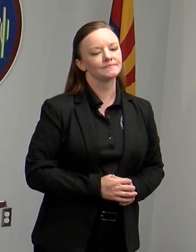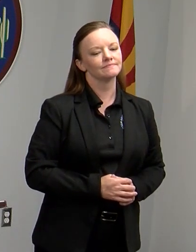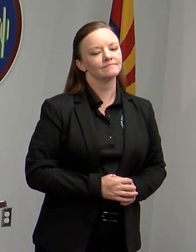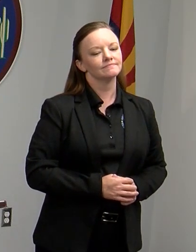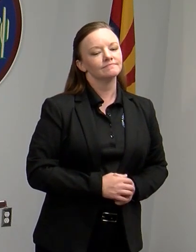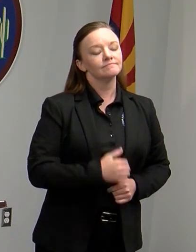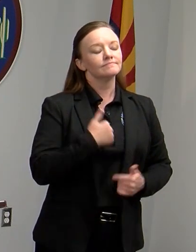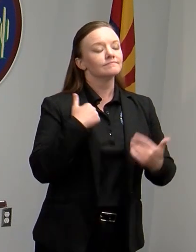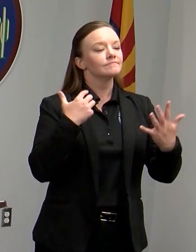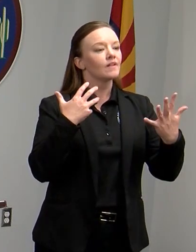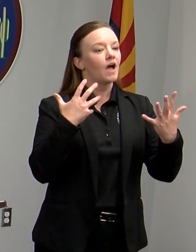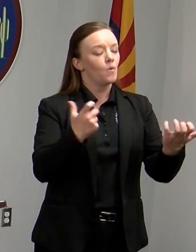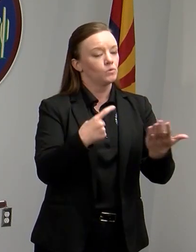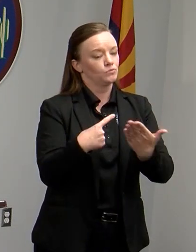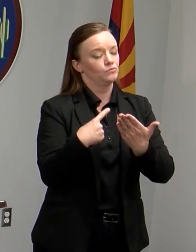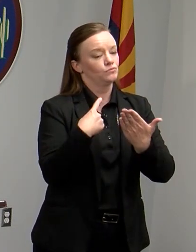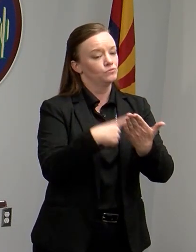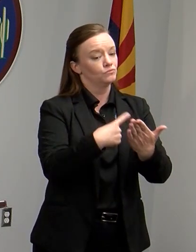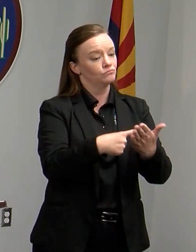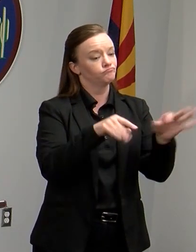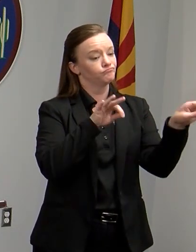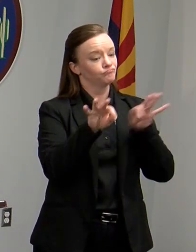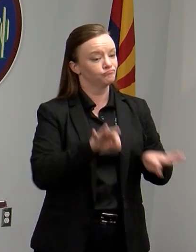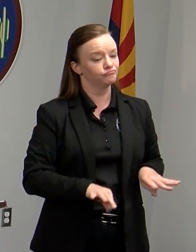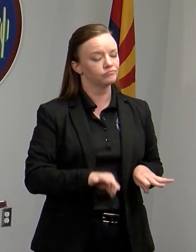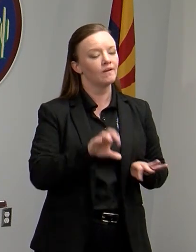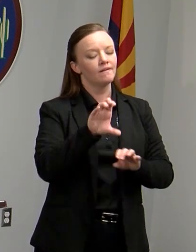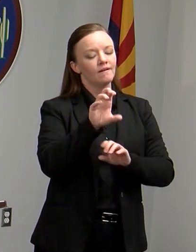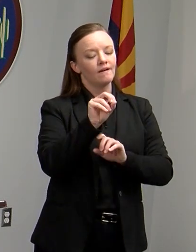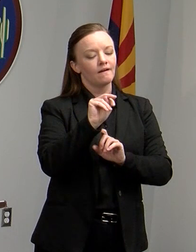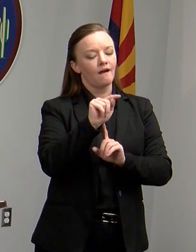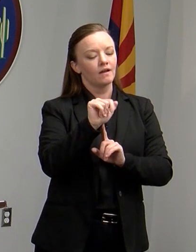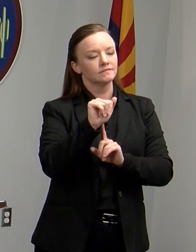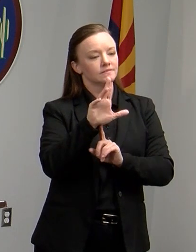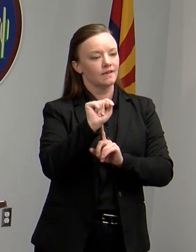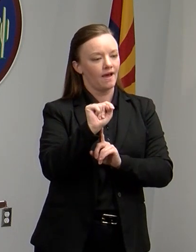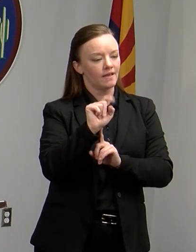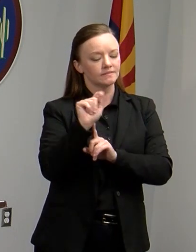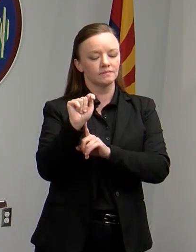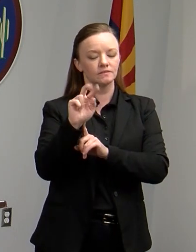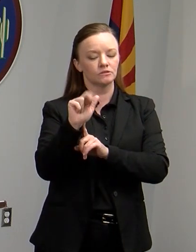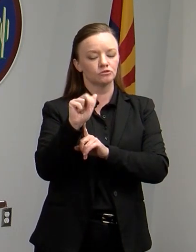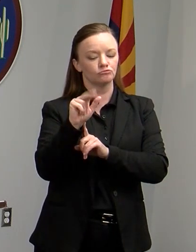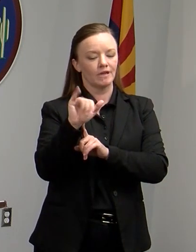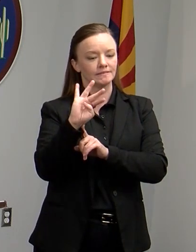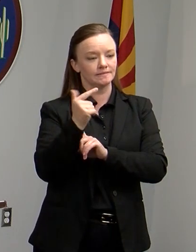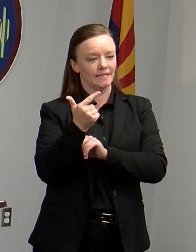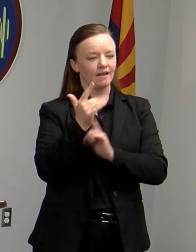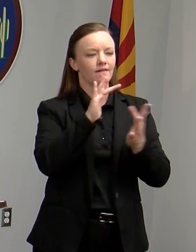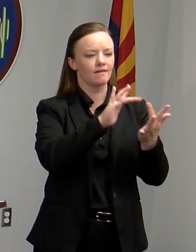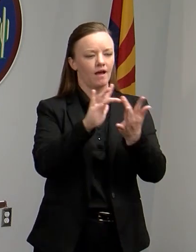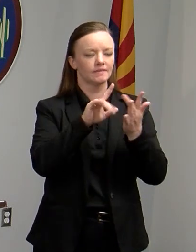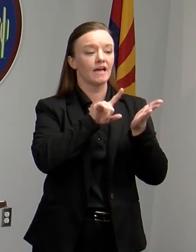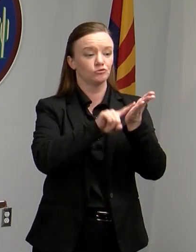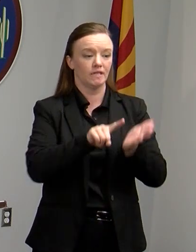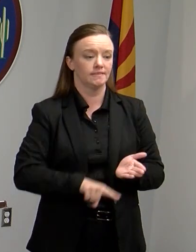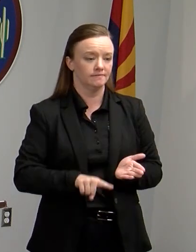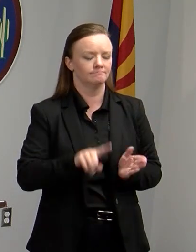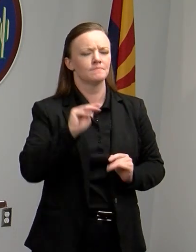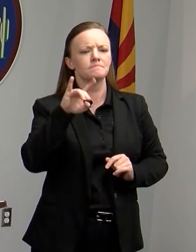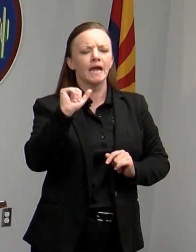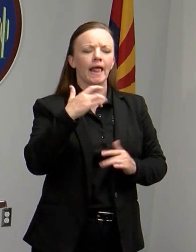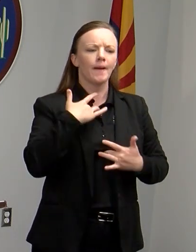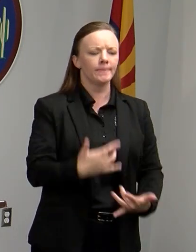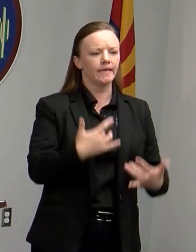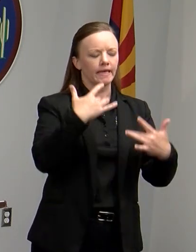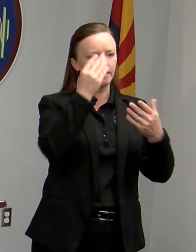So I want to talk to everyone about contact tracing. It's been getting a lot of attention in the media, and I want to tell you